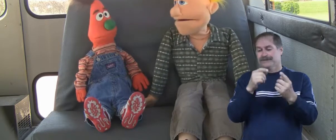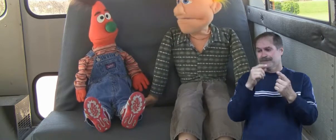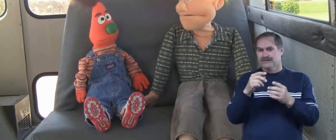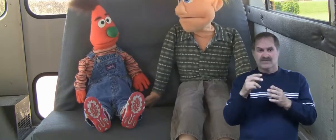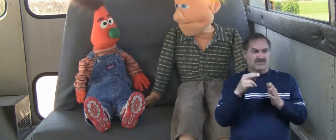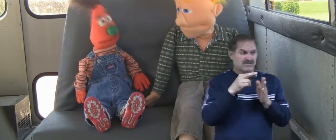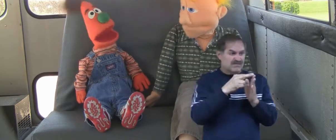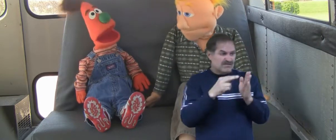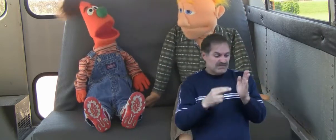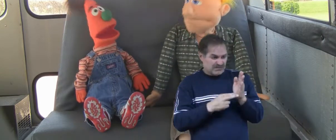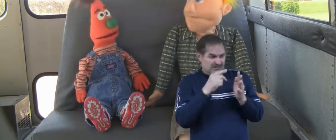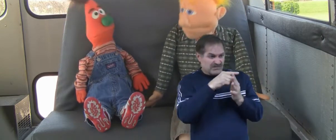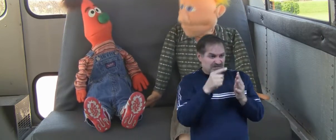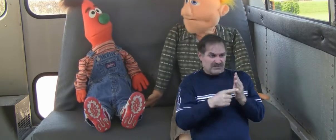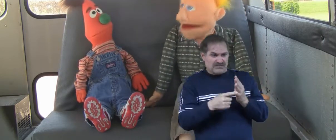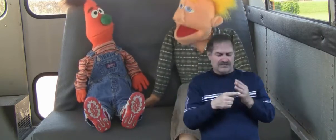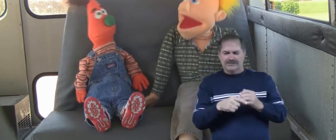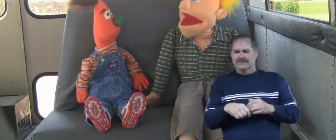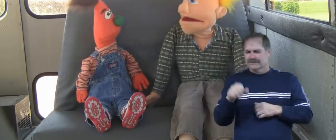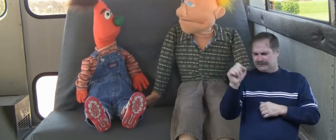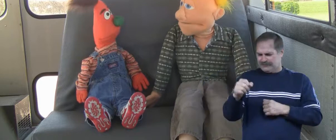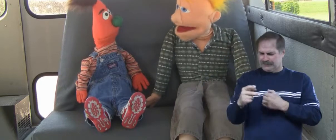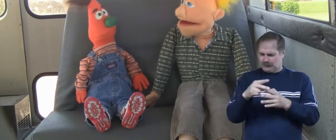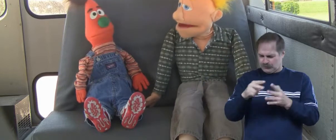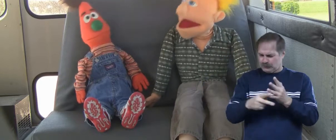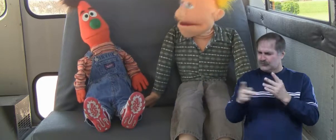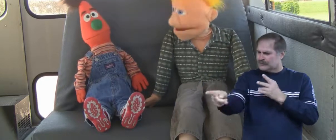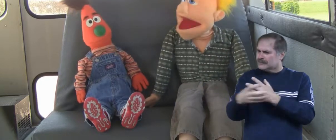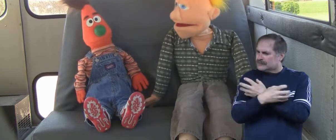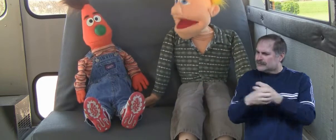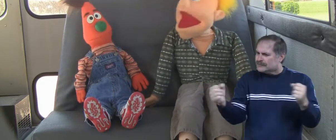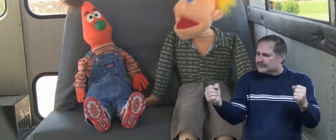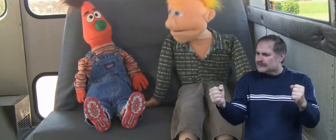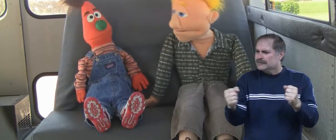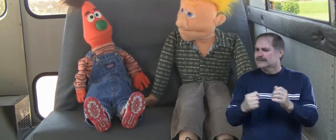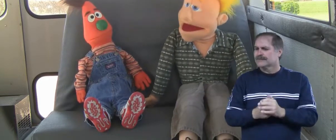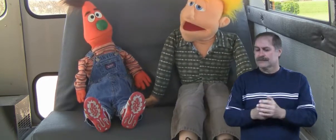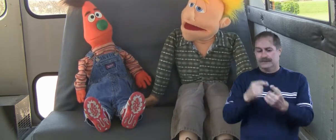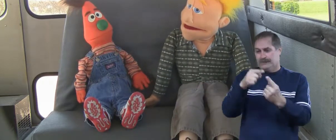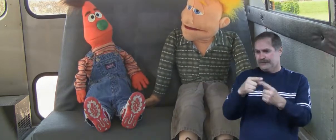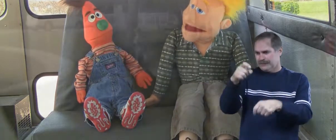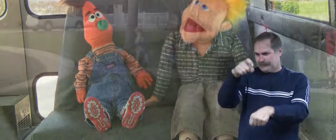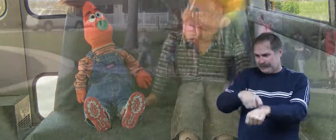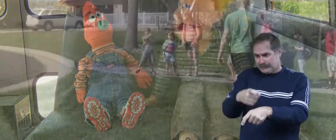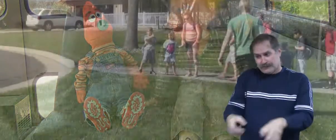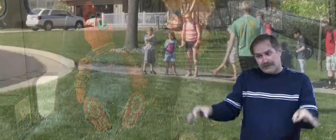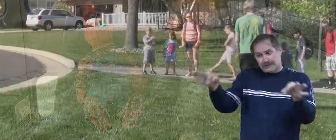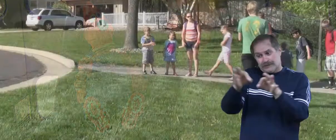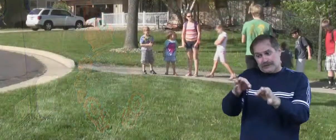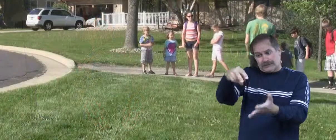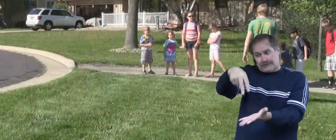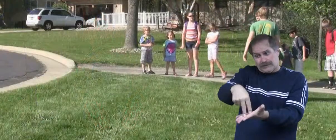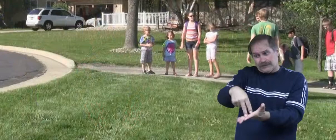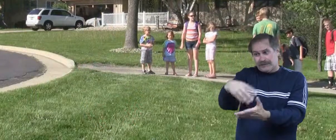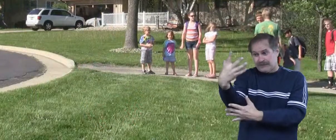rules. Rules? Yes, these rules will keep you safe. Be on time to your